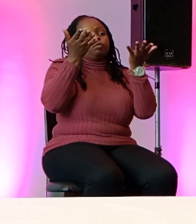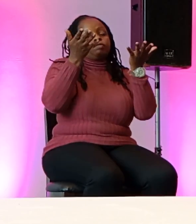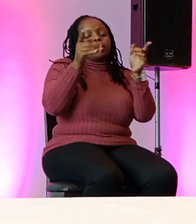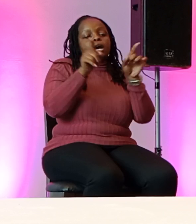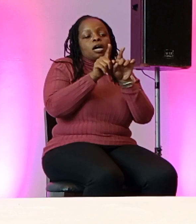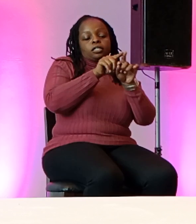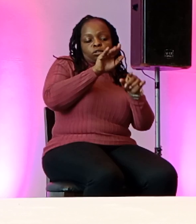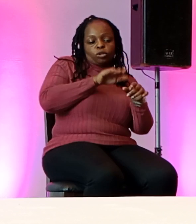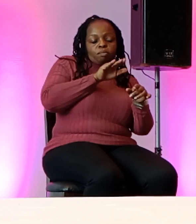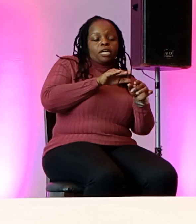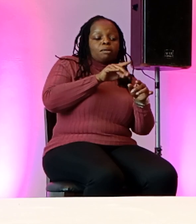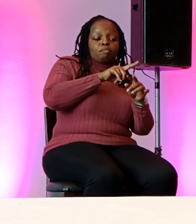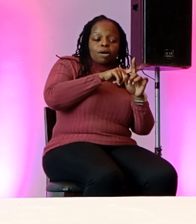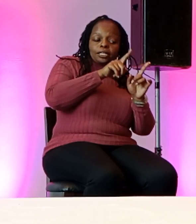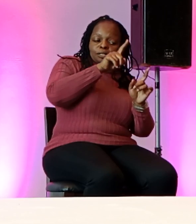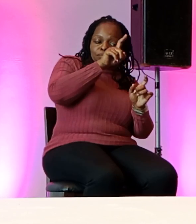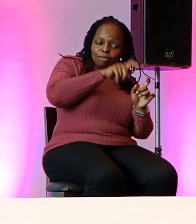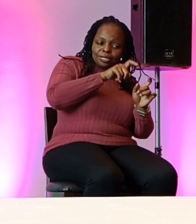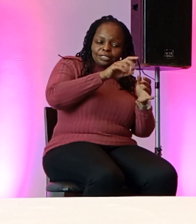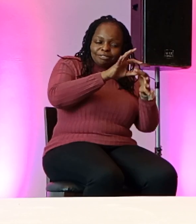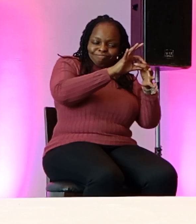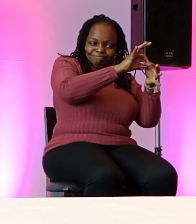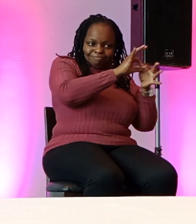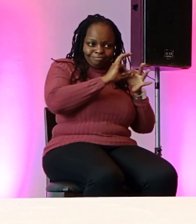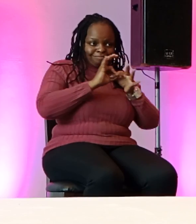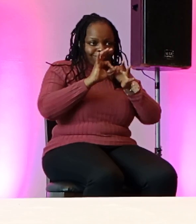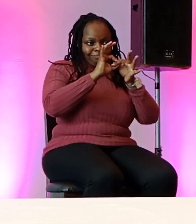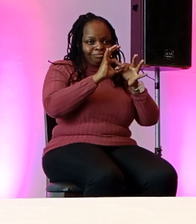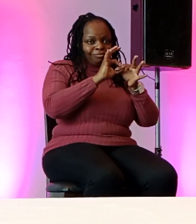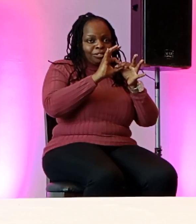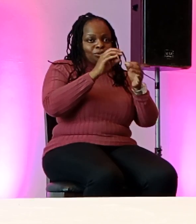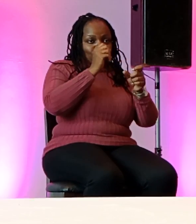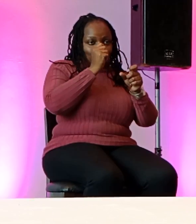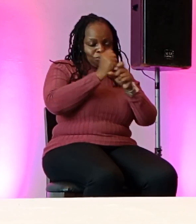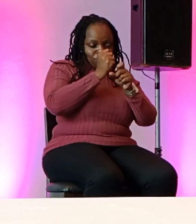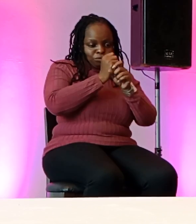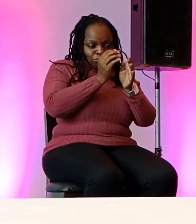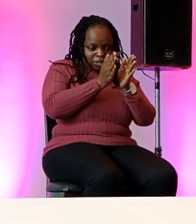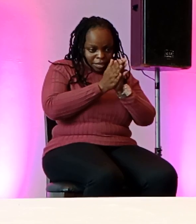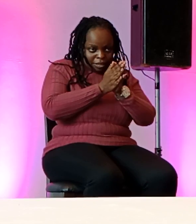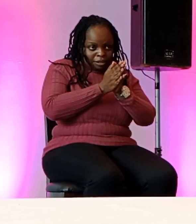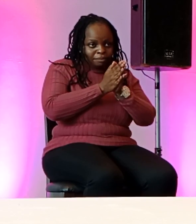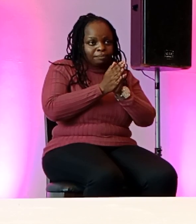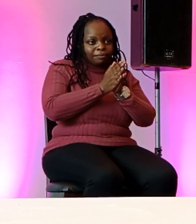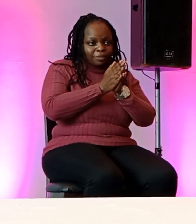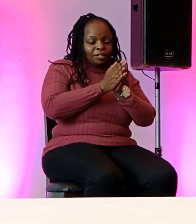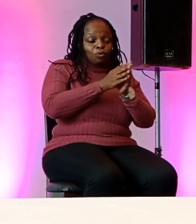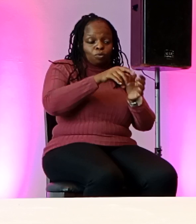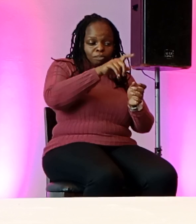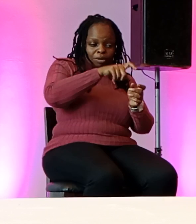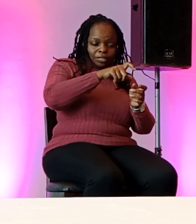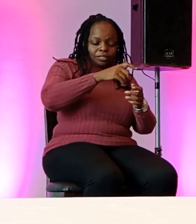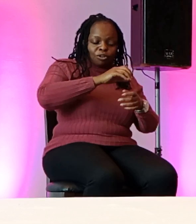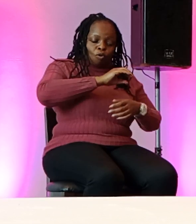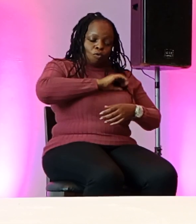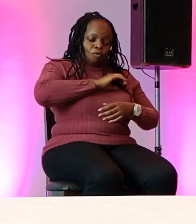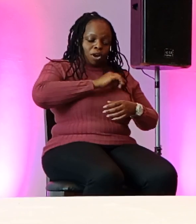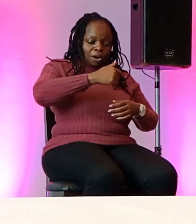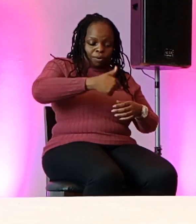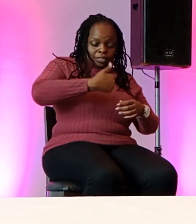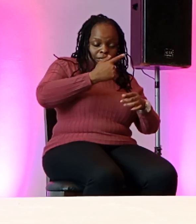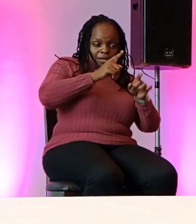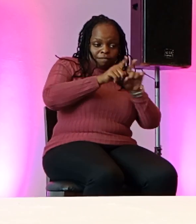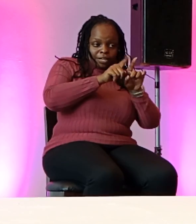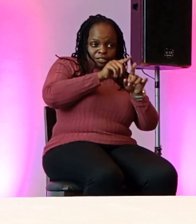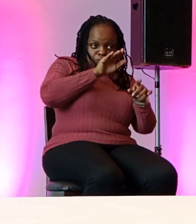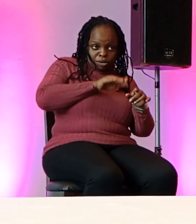women. Let's get it together and do what we can. We owe it to ourselves as women. We owe it to those